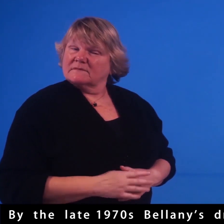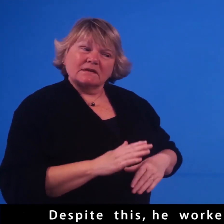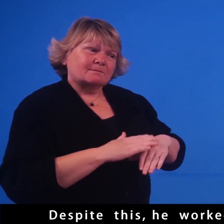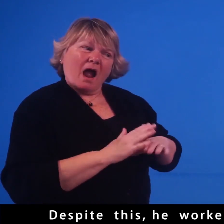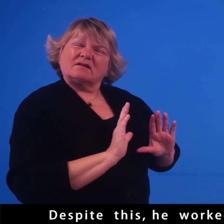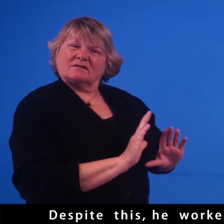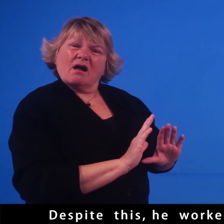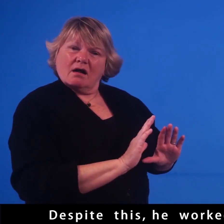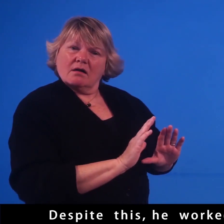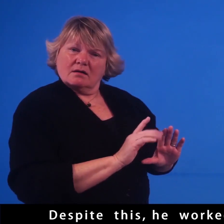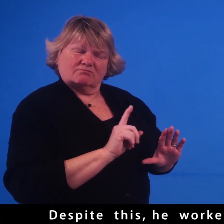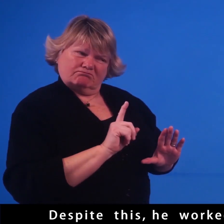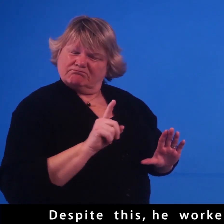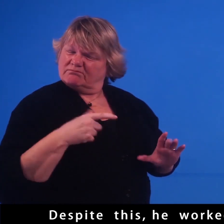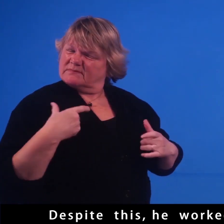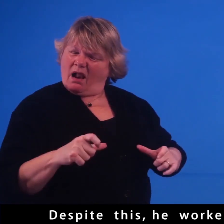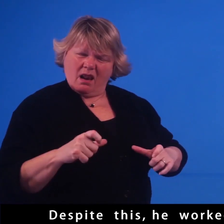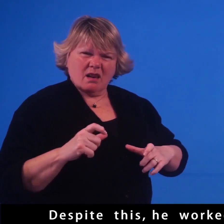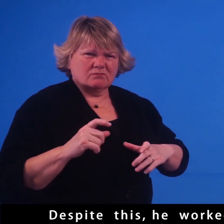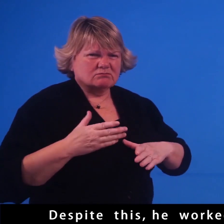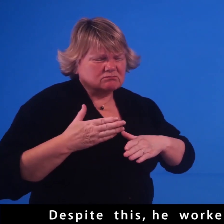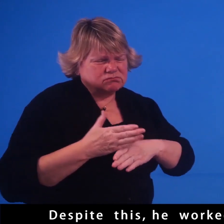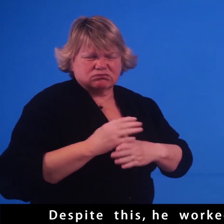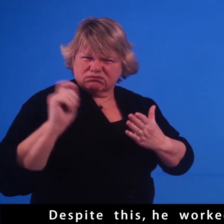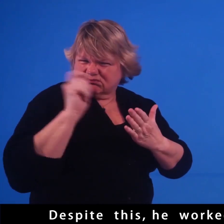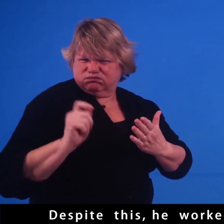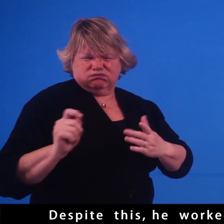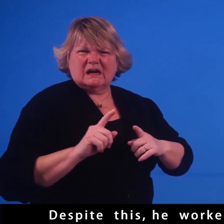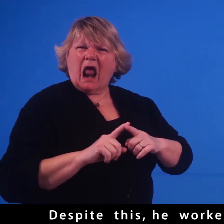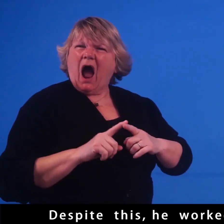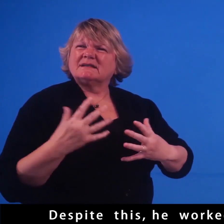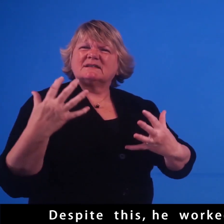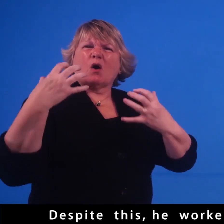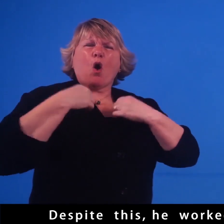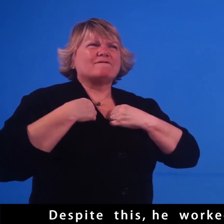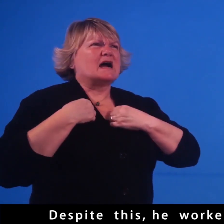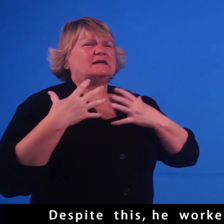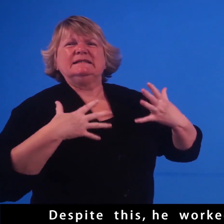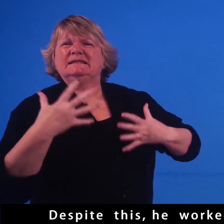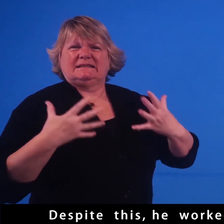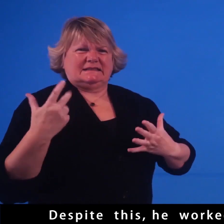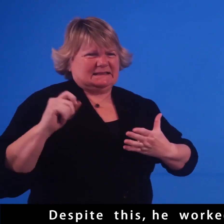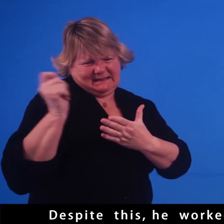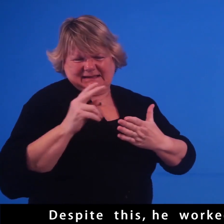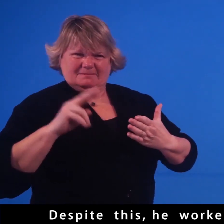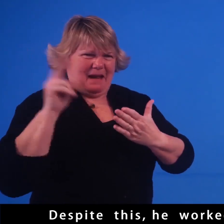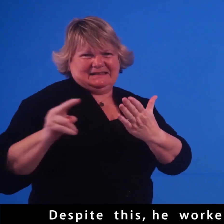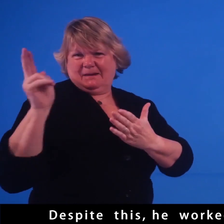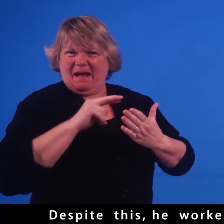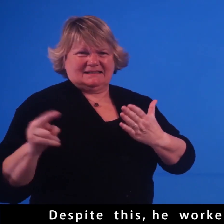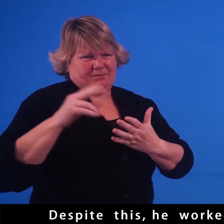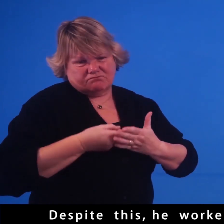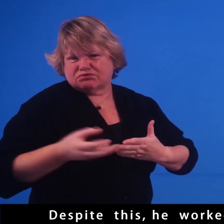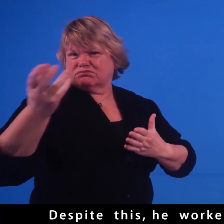Despite this, he worked like a man possessed, pouring out a stream of